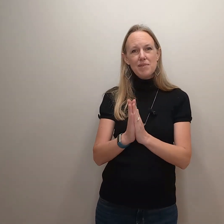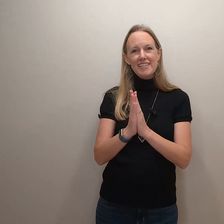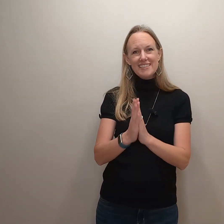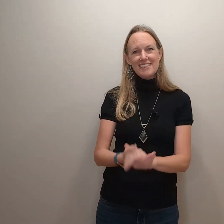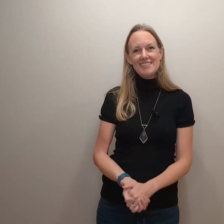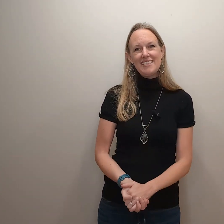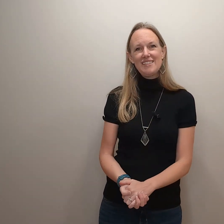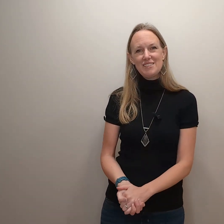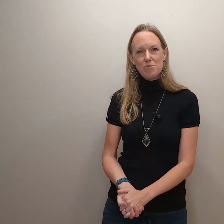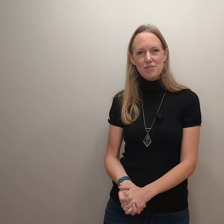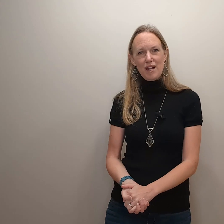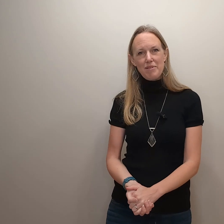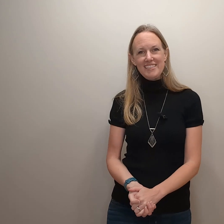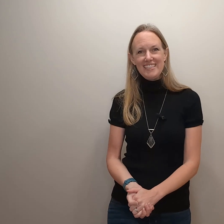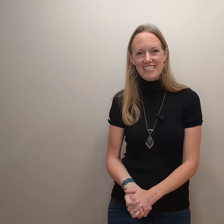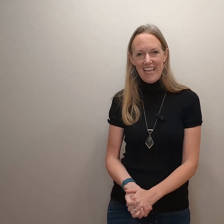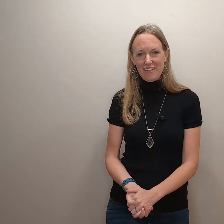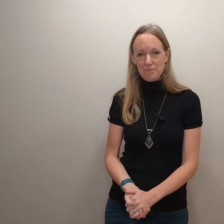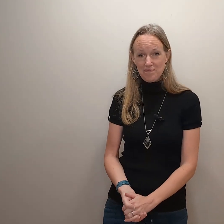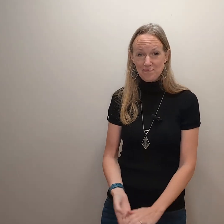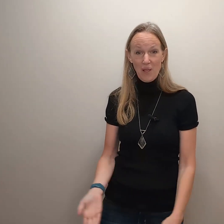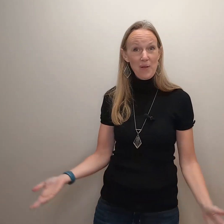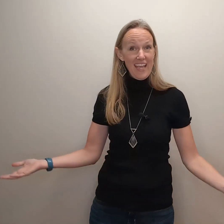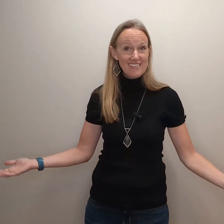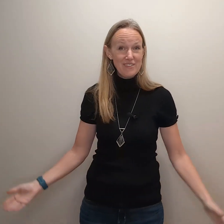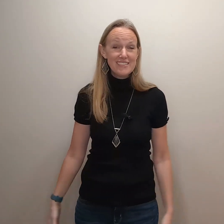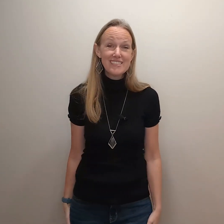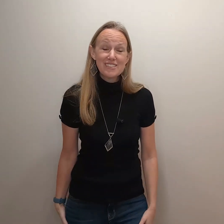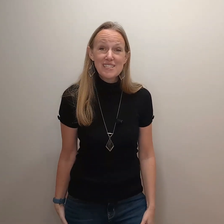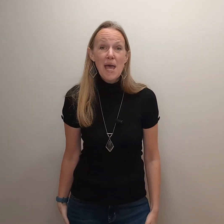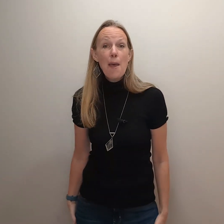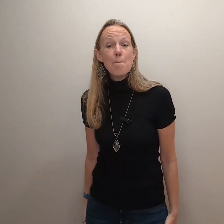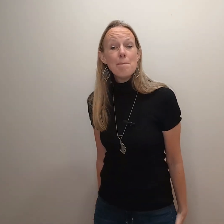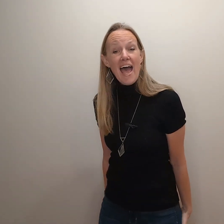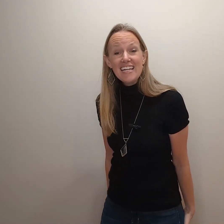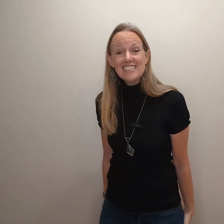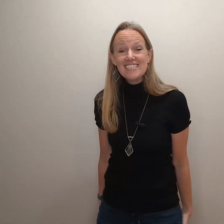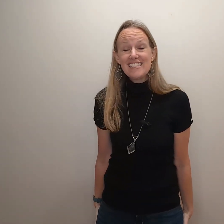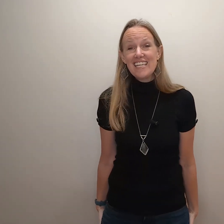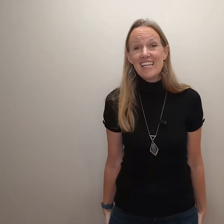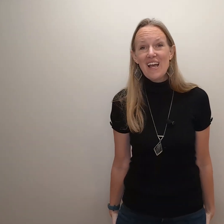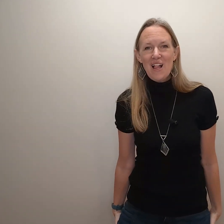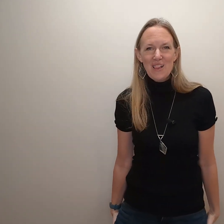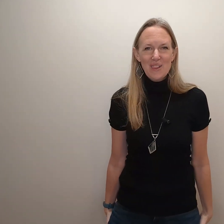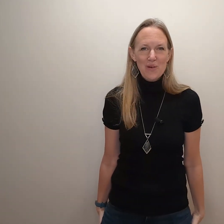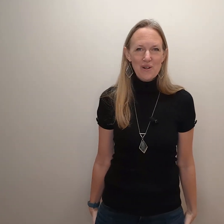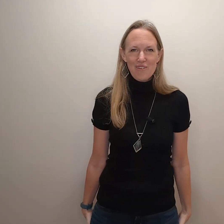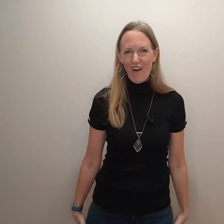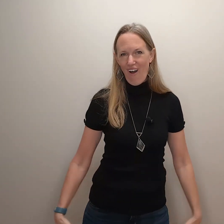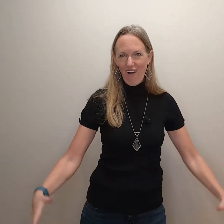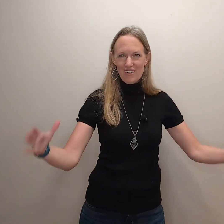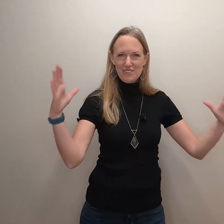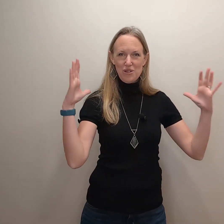please consider subscribing to the channel. Okay, so this starts, Majesty, Lord of all.